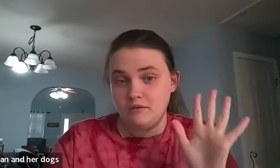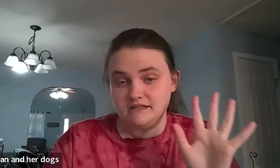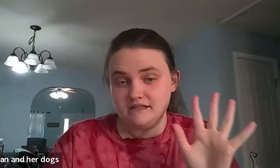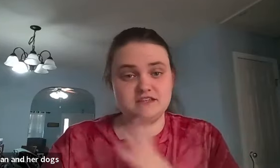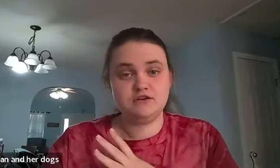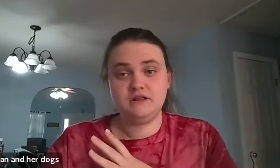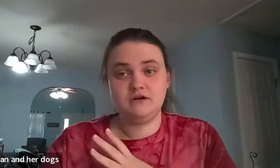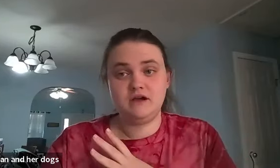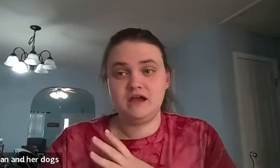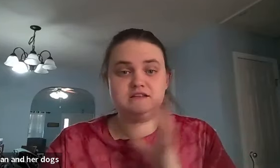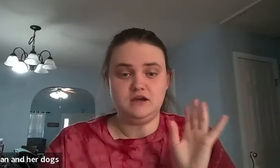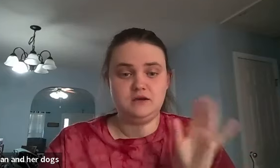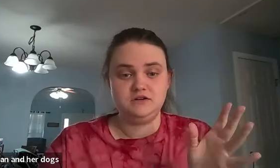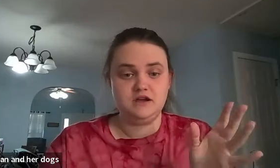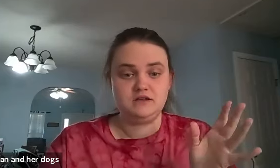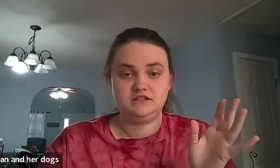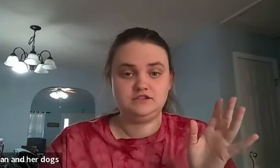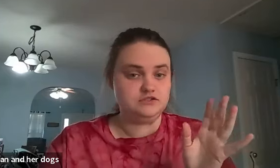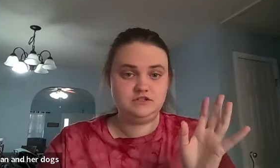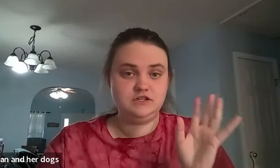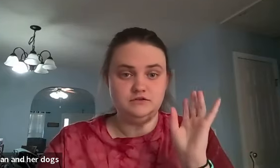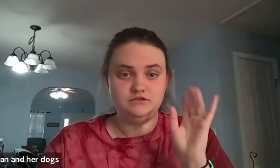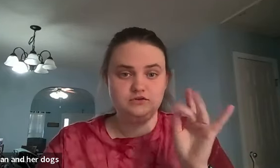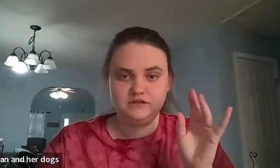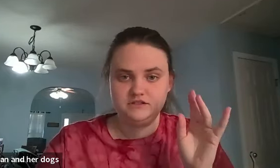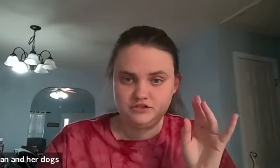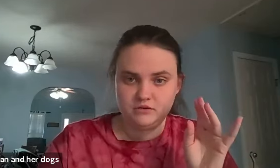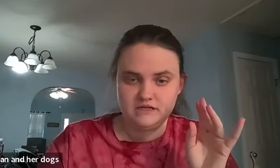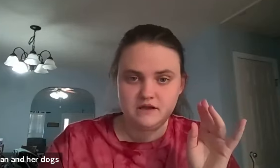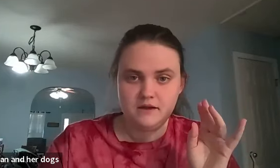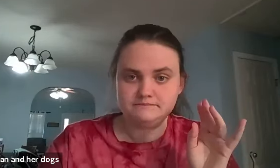to type, that's totally okay. It's up to you guys. Like, you know, it's your choice.